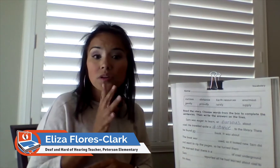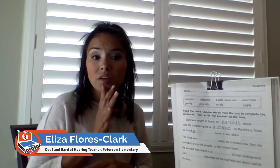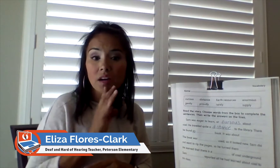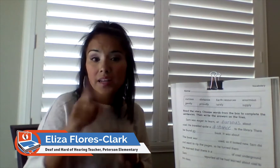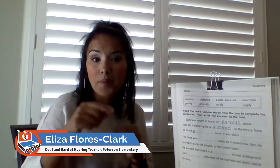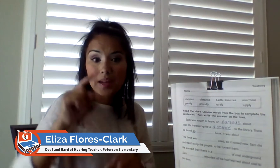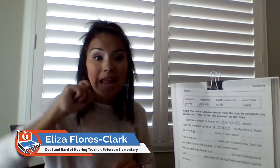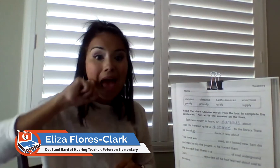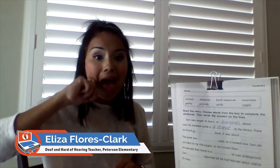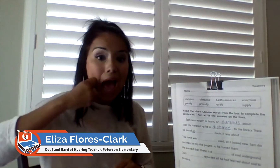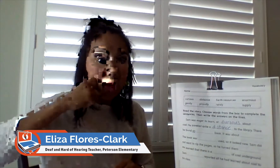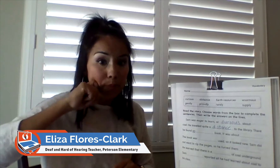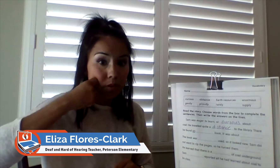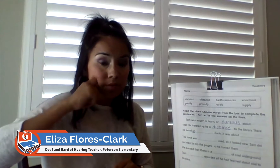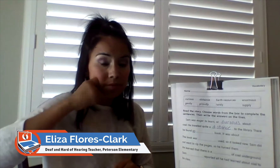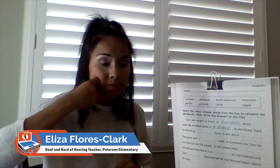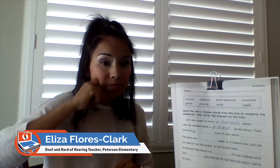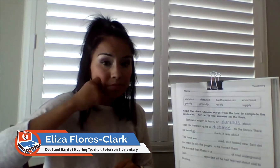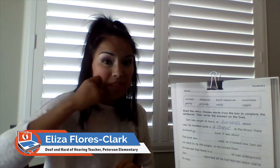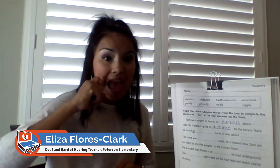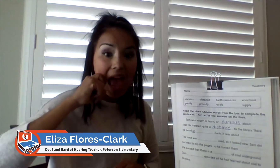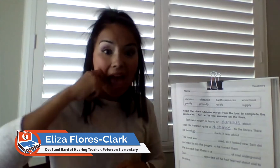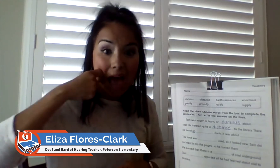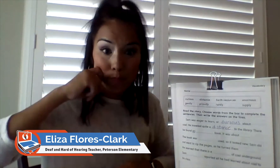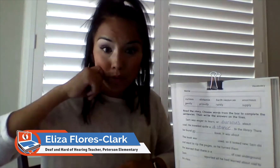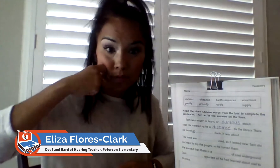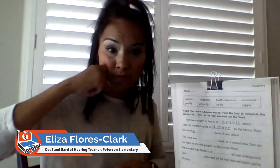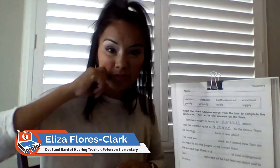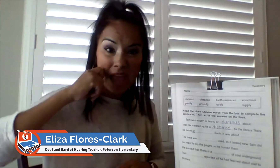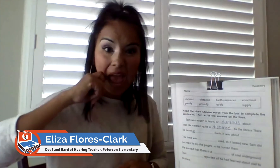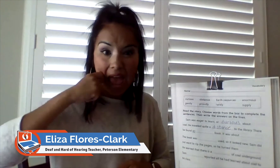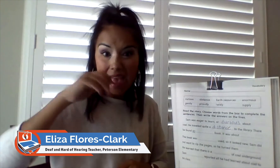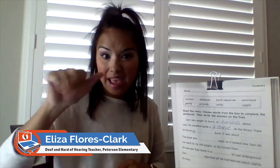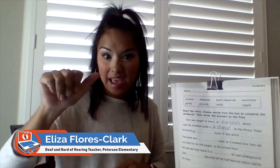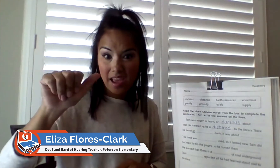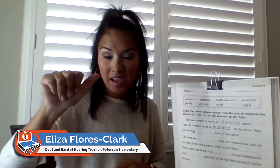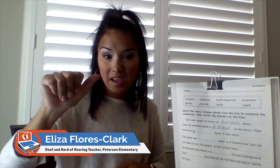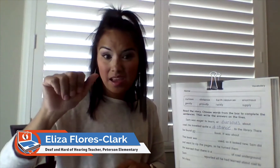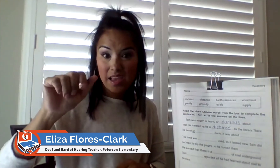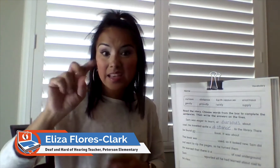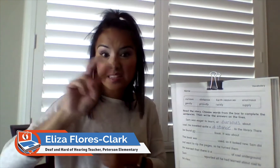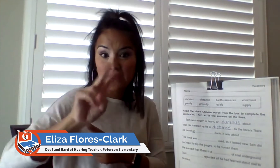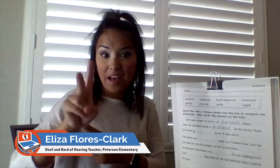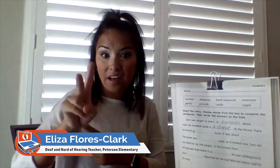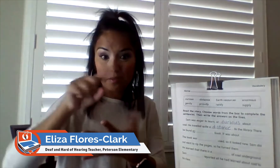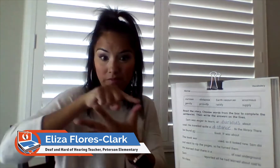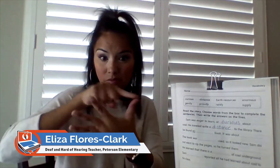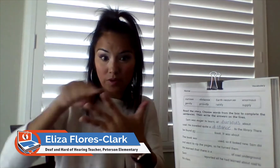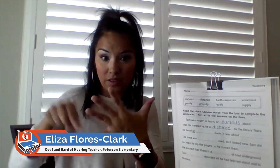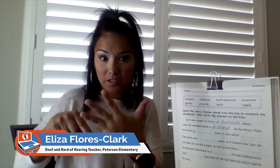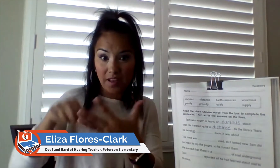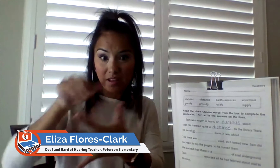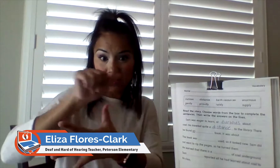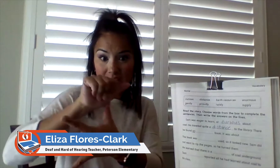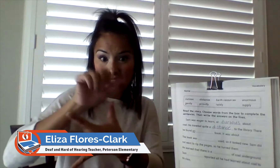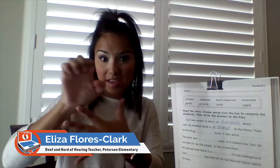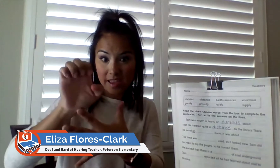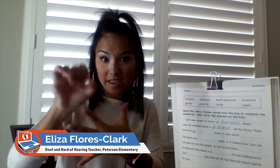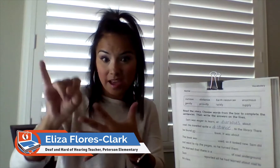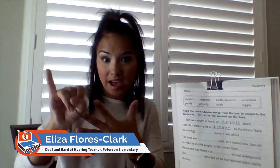talking about an apple, apple, A is a vowel, one of those vowels, A, E, I,